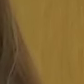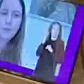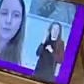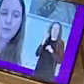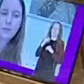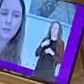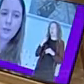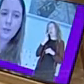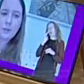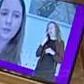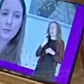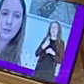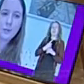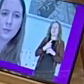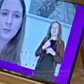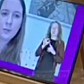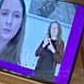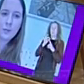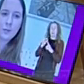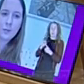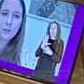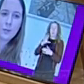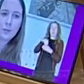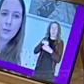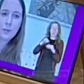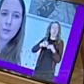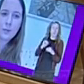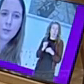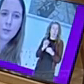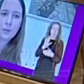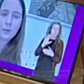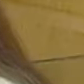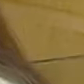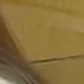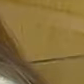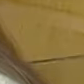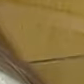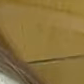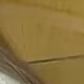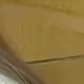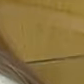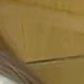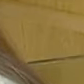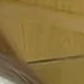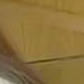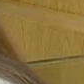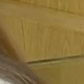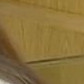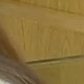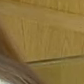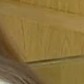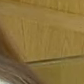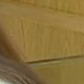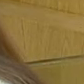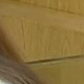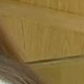whim, applied for an Inclusion Scotland internship and got it. I wanted to come into this place